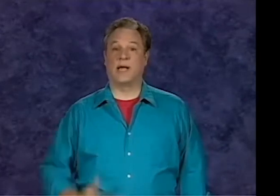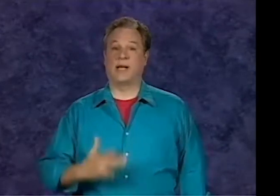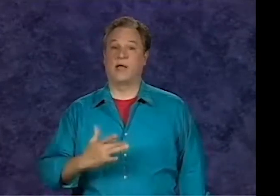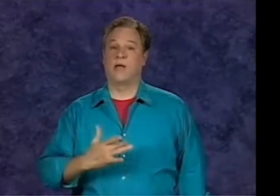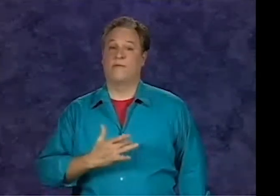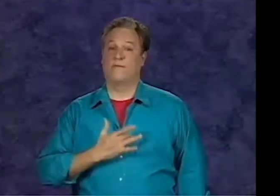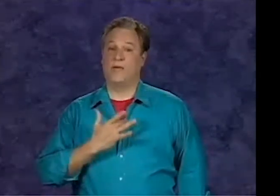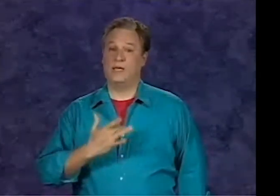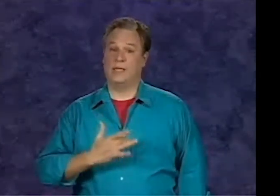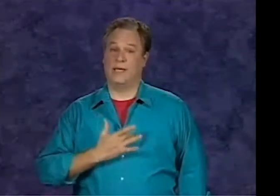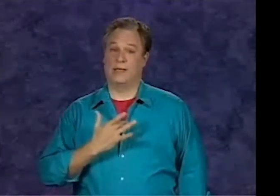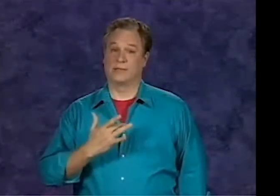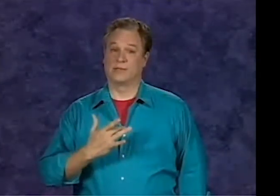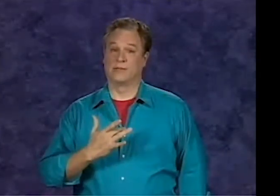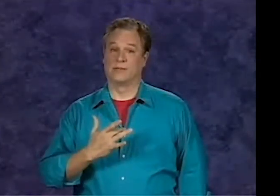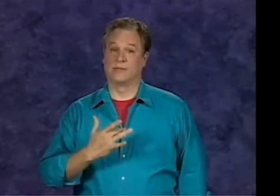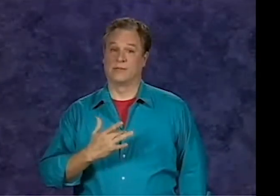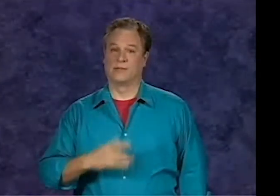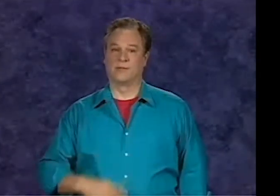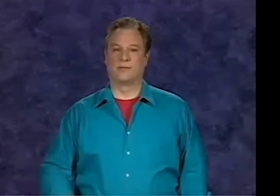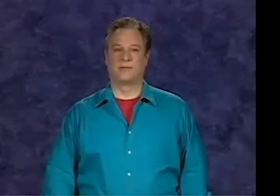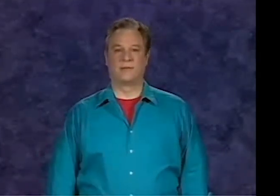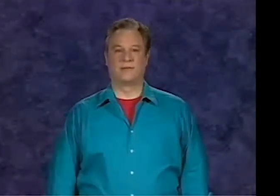sign feelings.